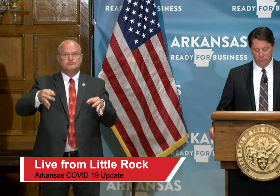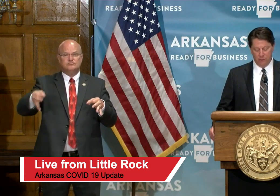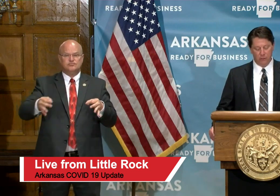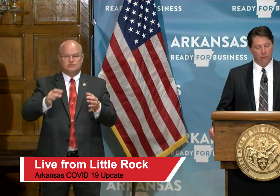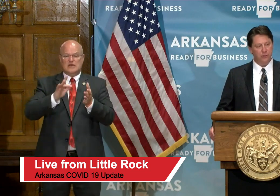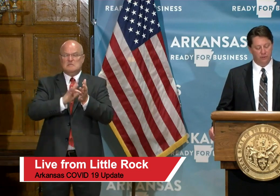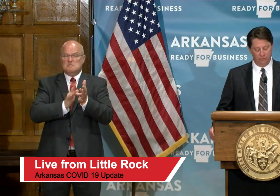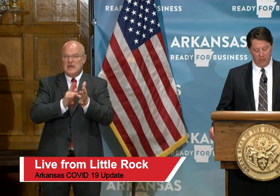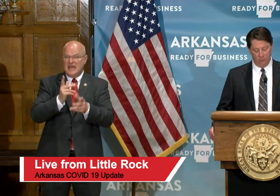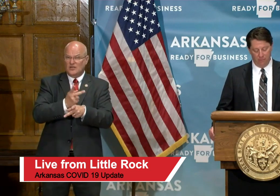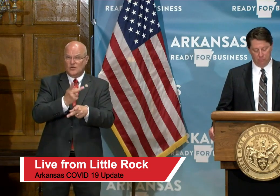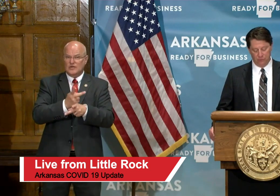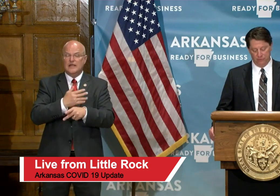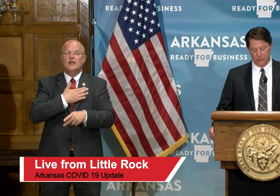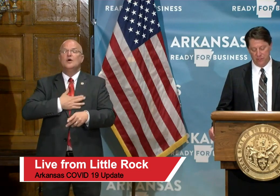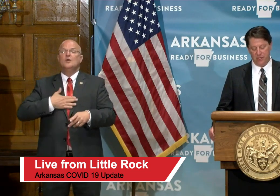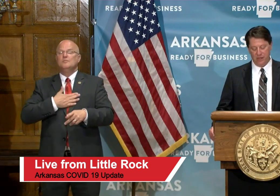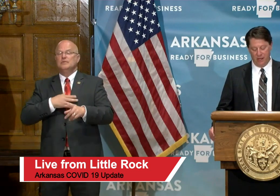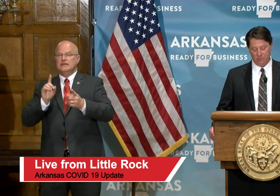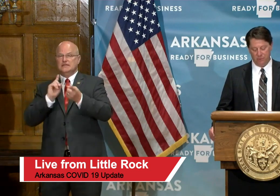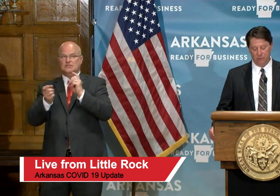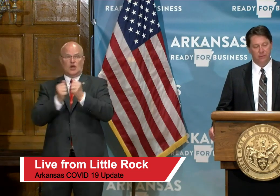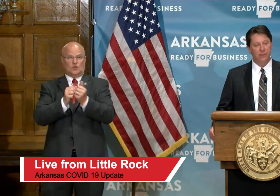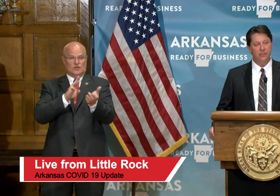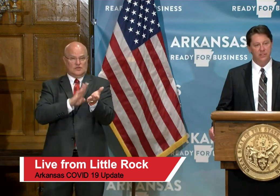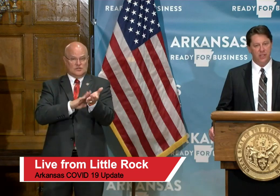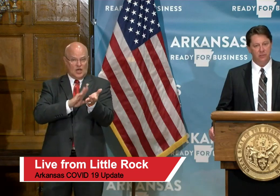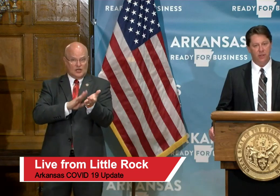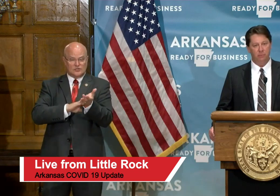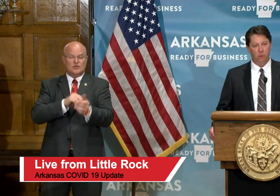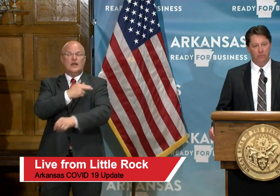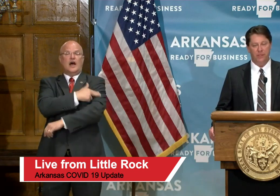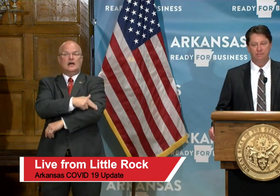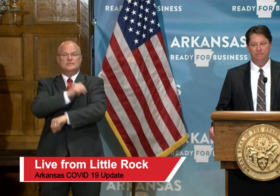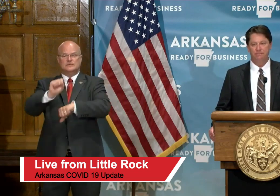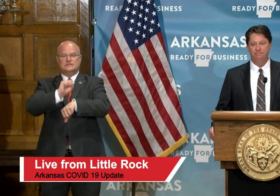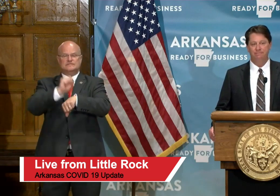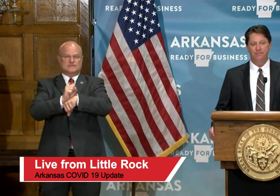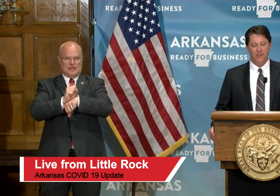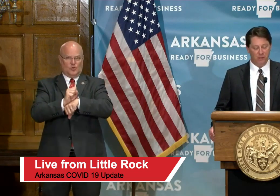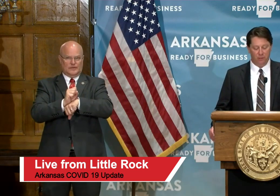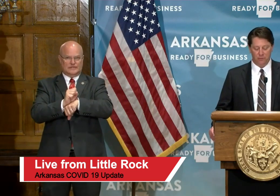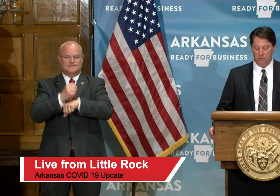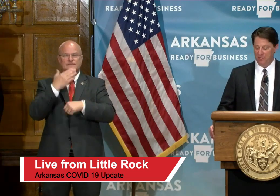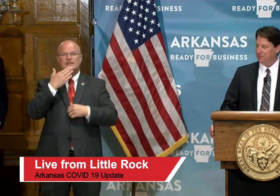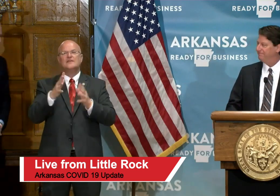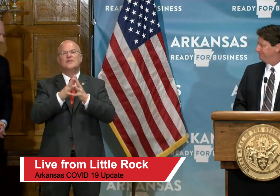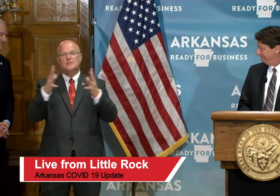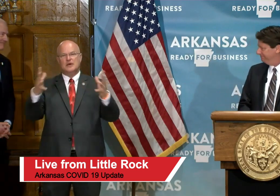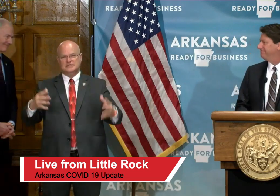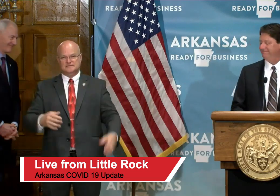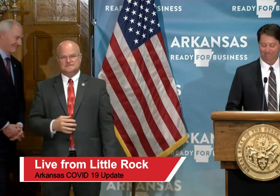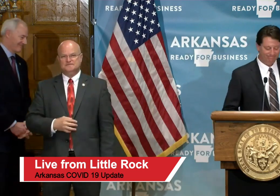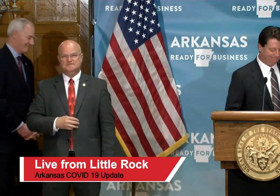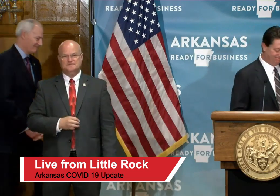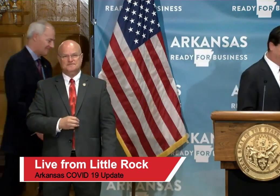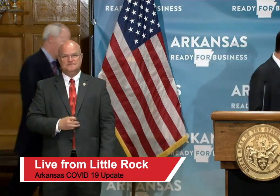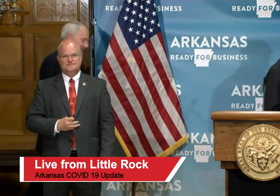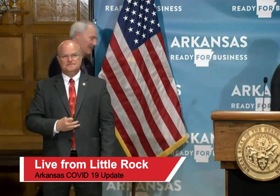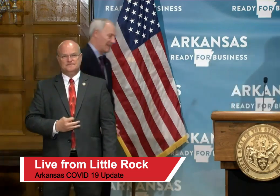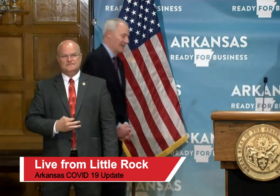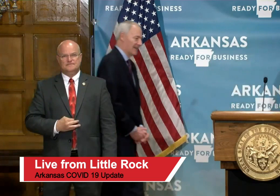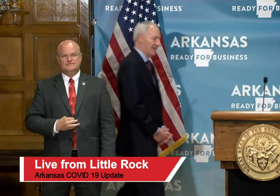care, we would encourage you to follow up with your physician and hospital to schedule an appointment. Thank you all so much.